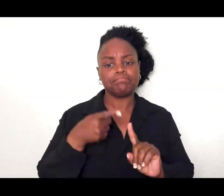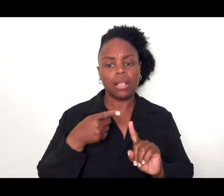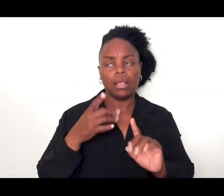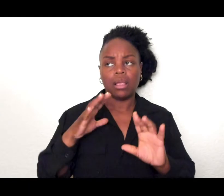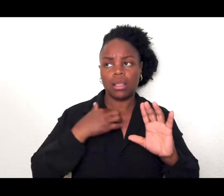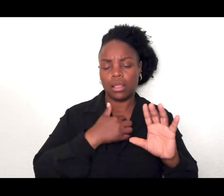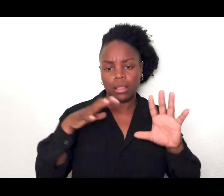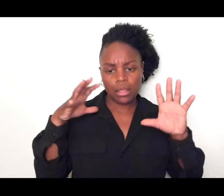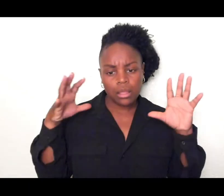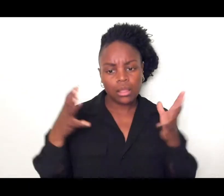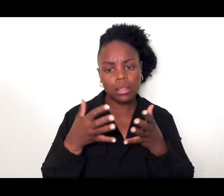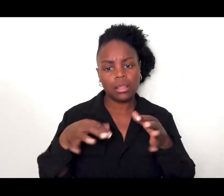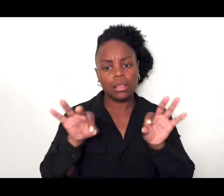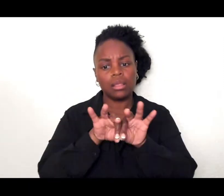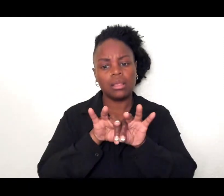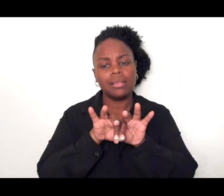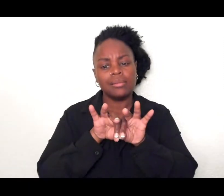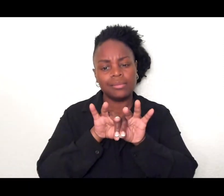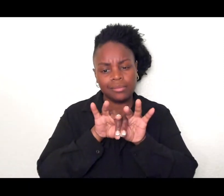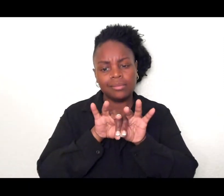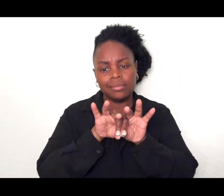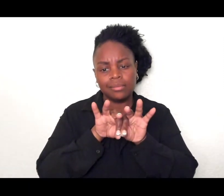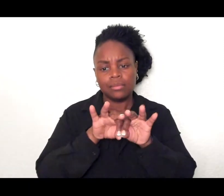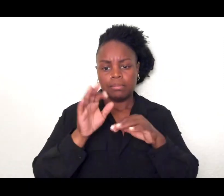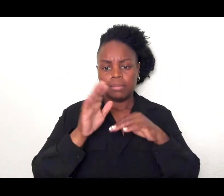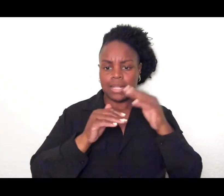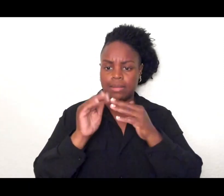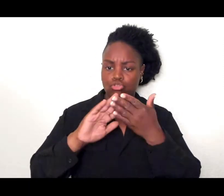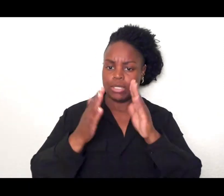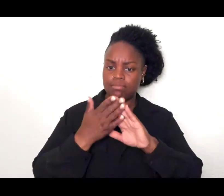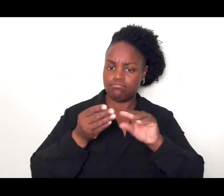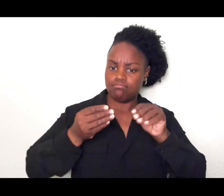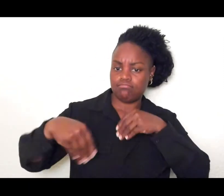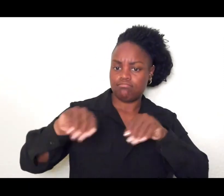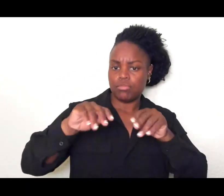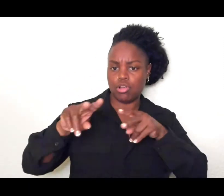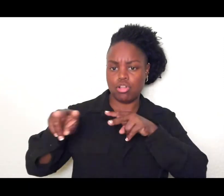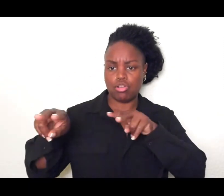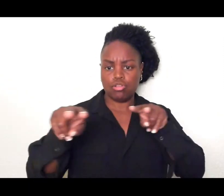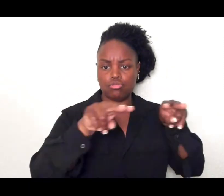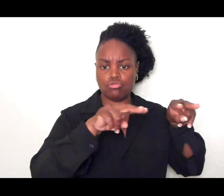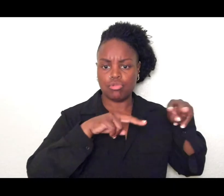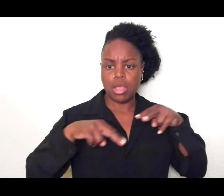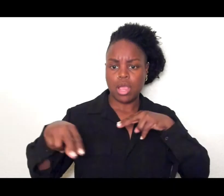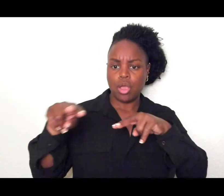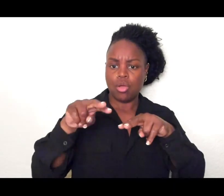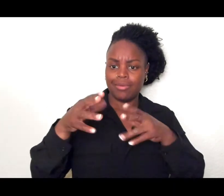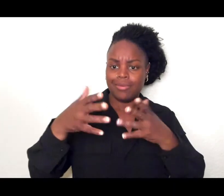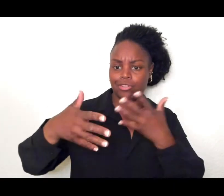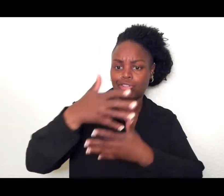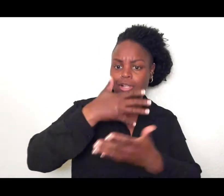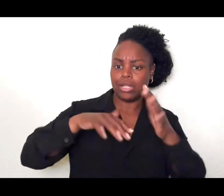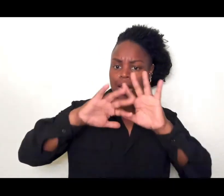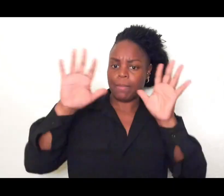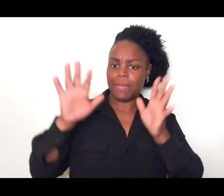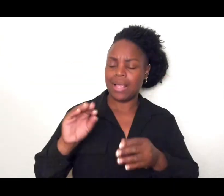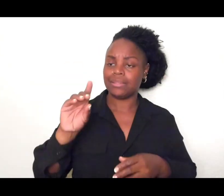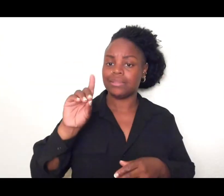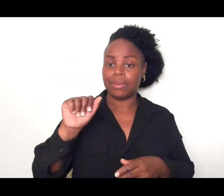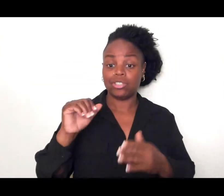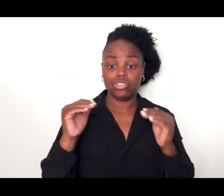same mistakes. When we have facts that tell us about what's going on with our world, you know, we live in this world